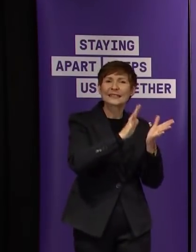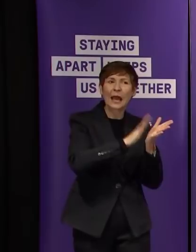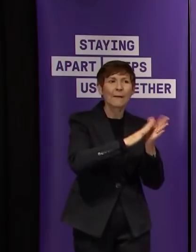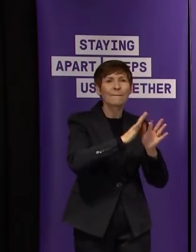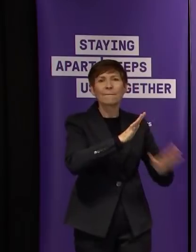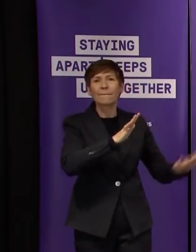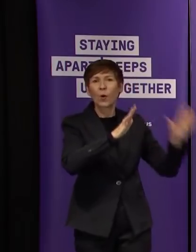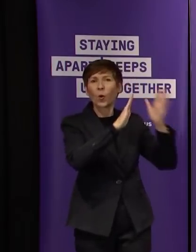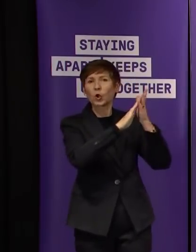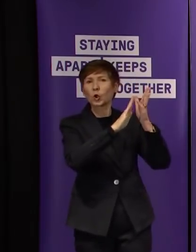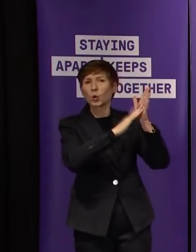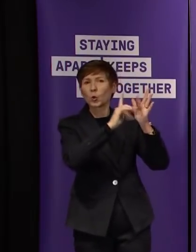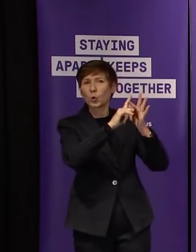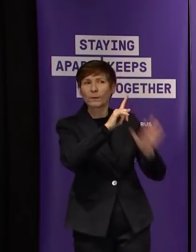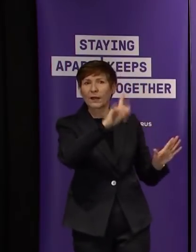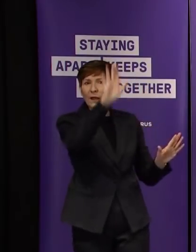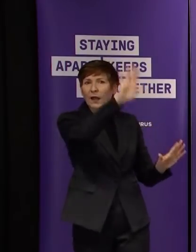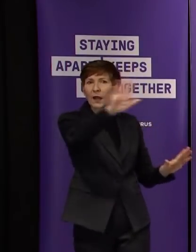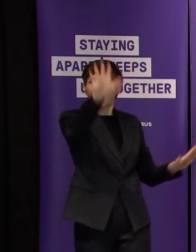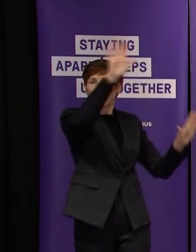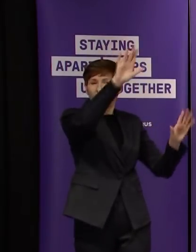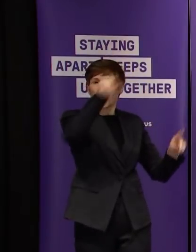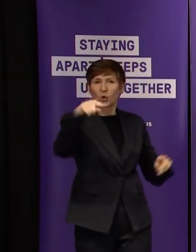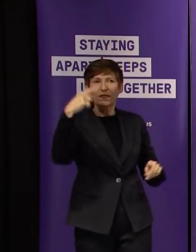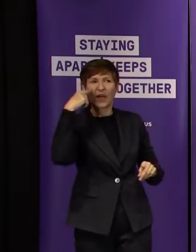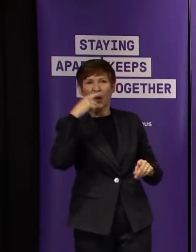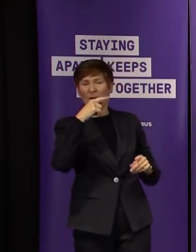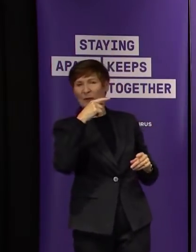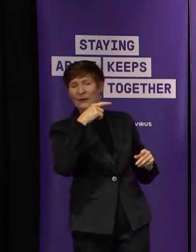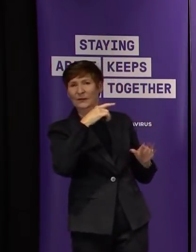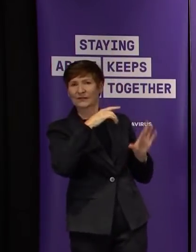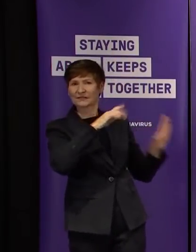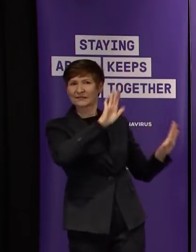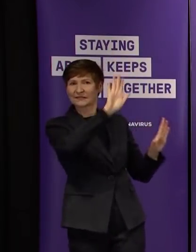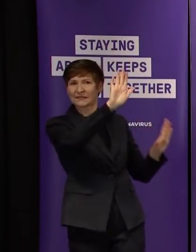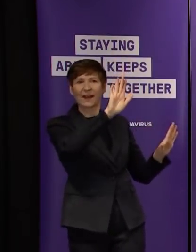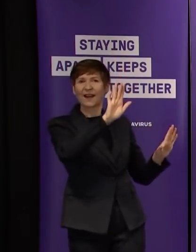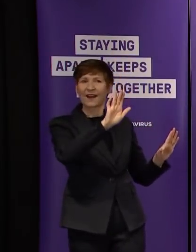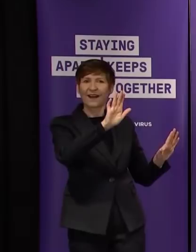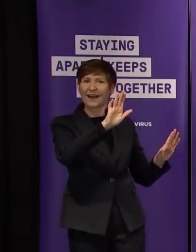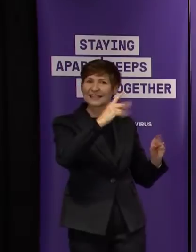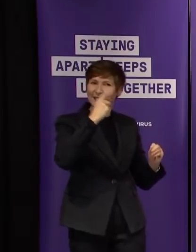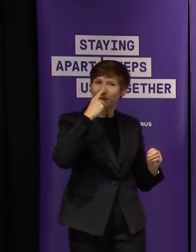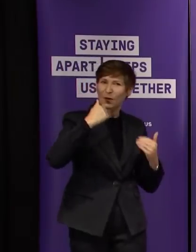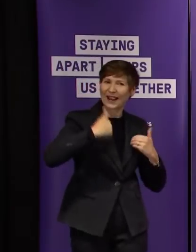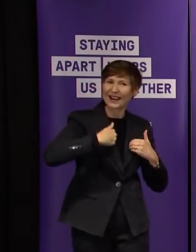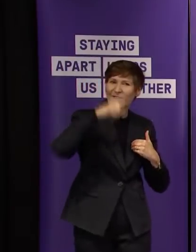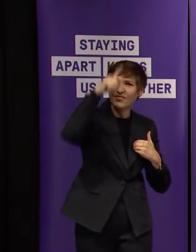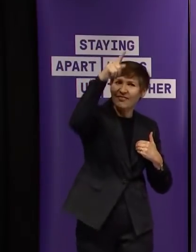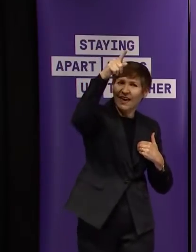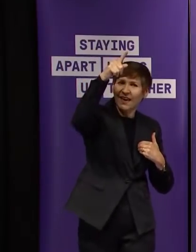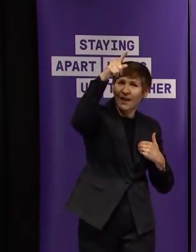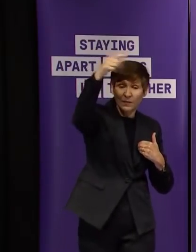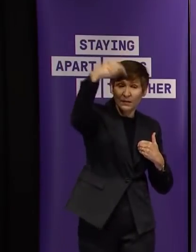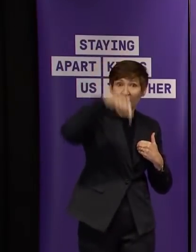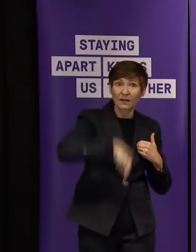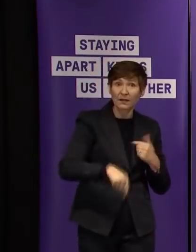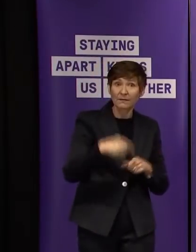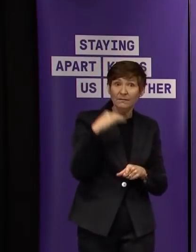just about the location, you're not understanding that there are networks of cohorts of